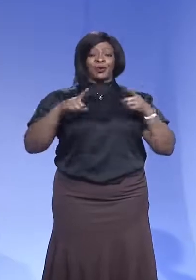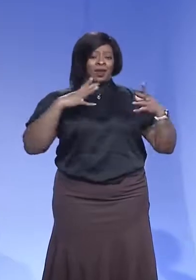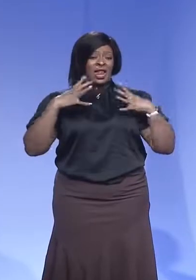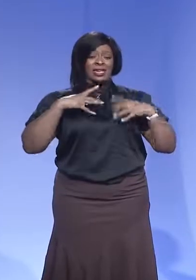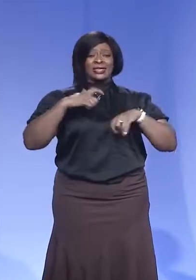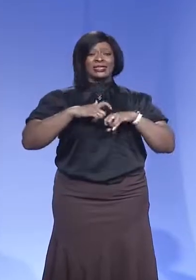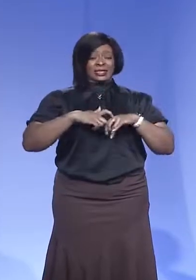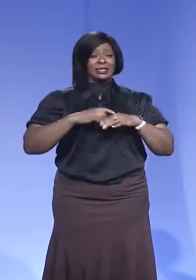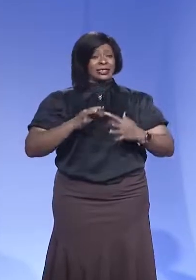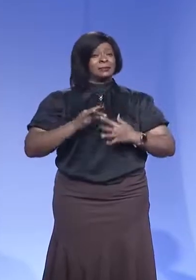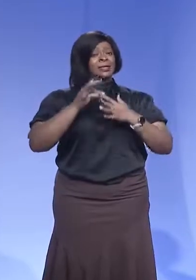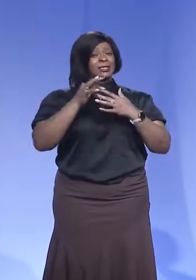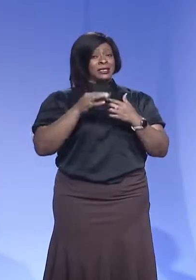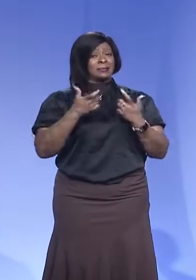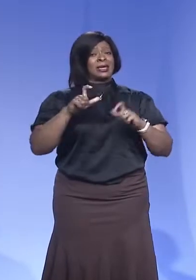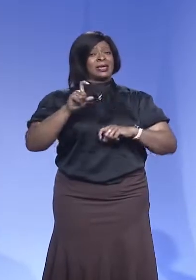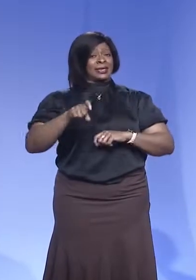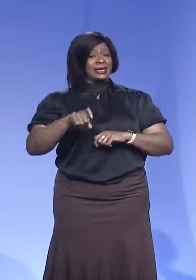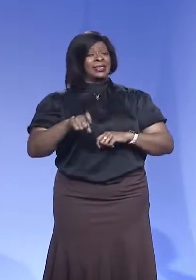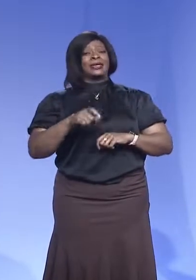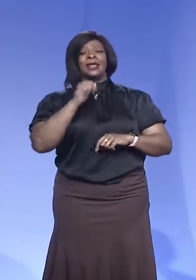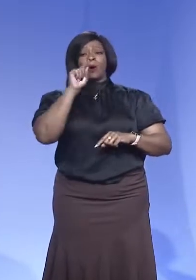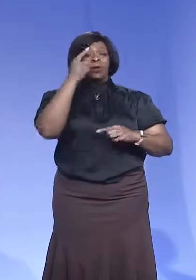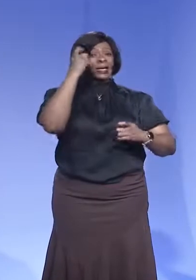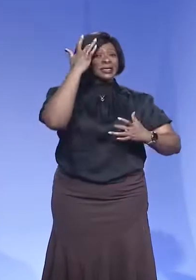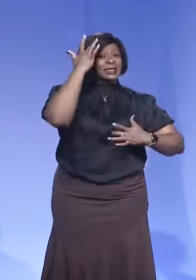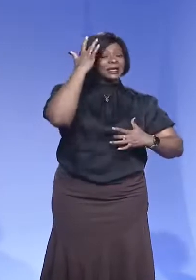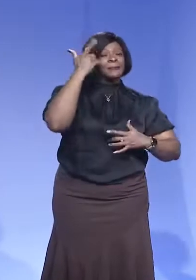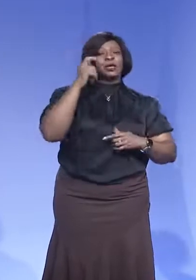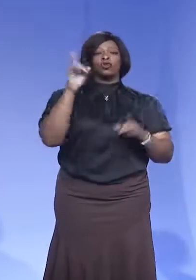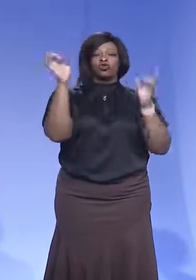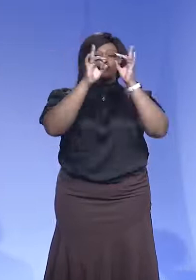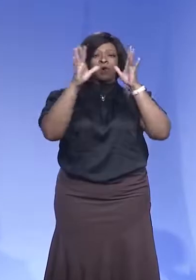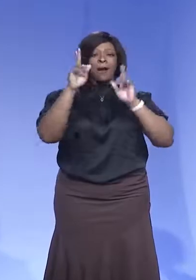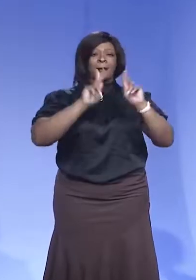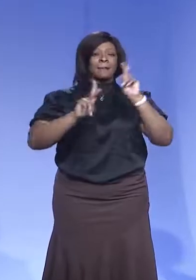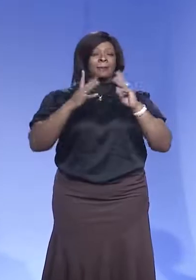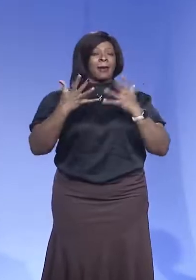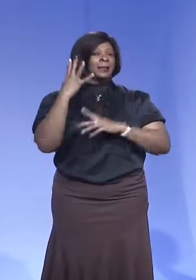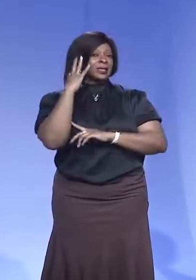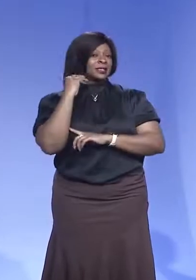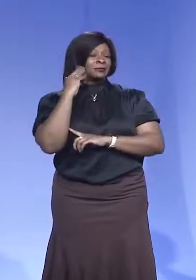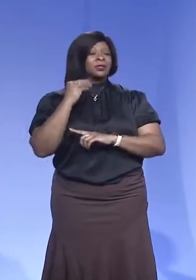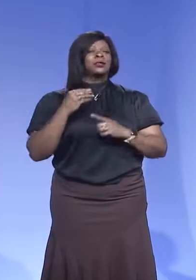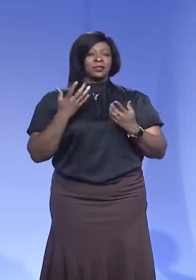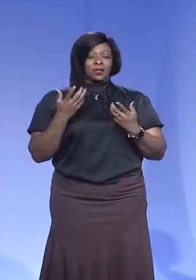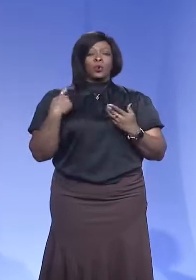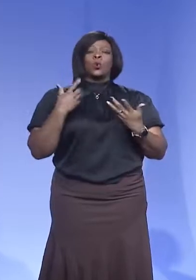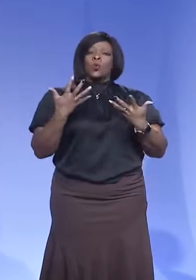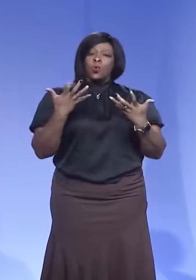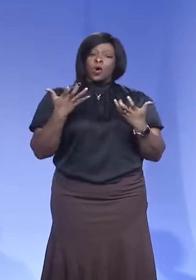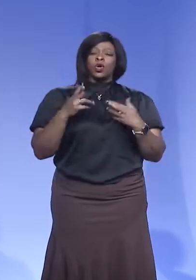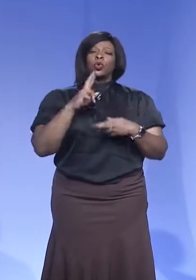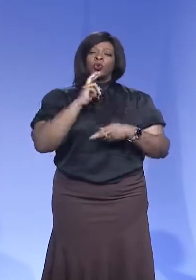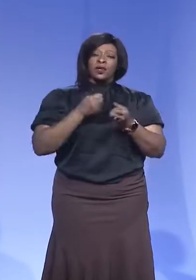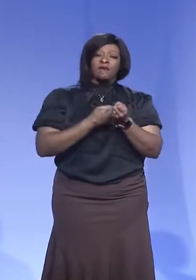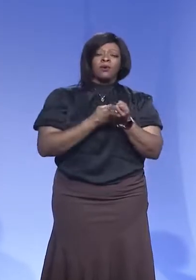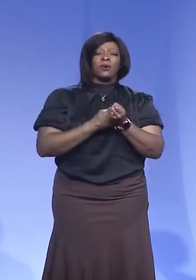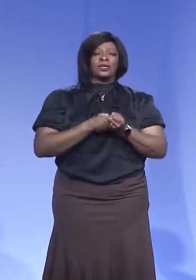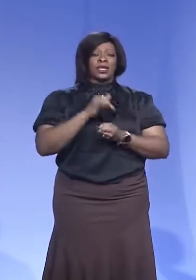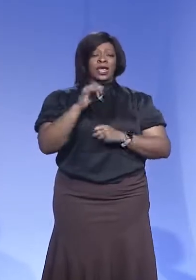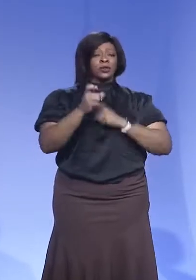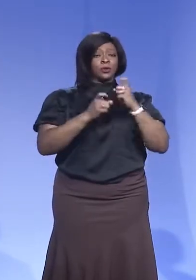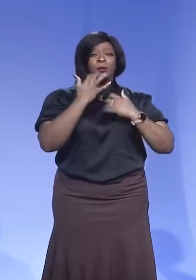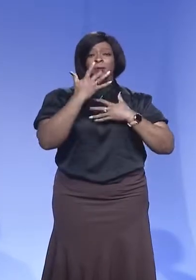it's particularly needed, not just because of illness, but because of traumas that people may experience. So we want to reinforce that